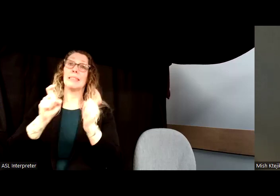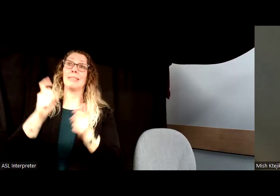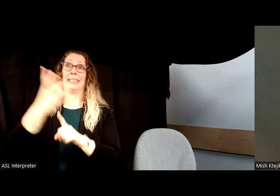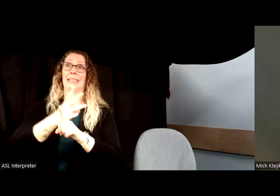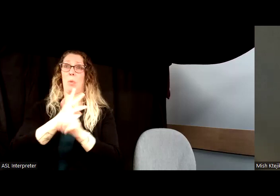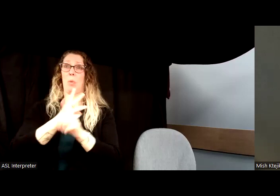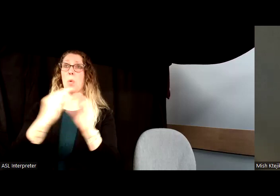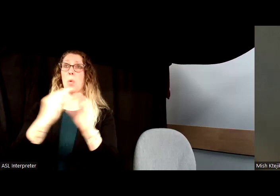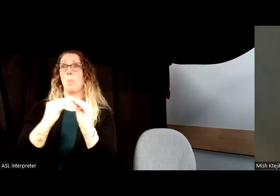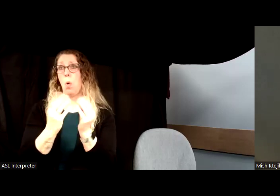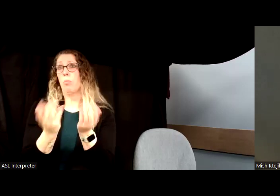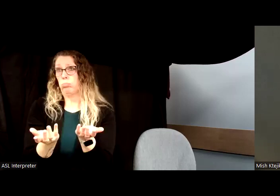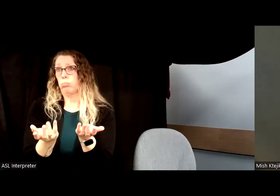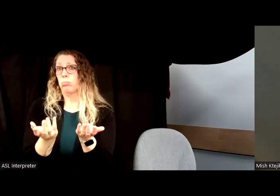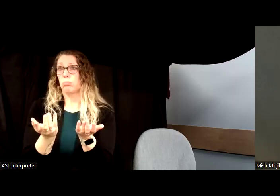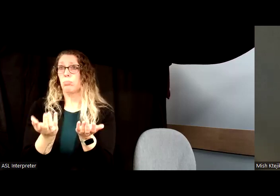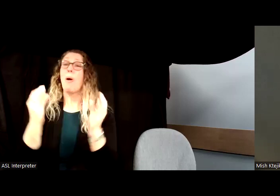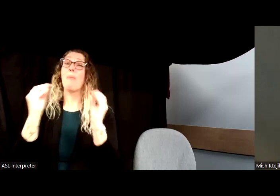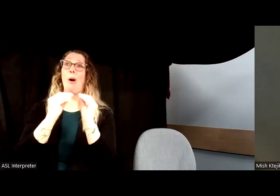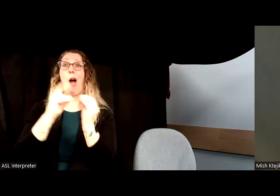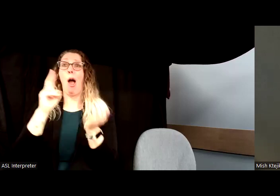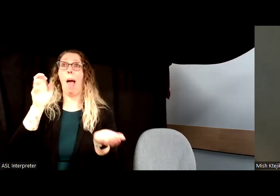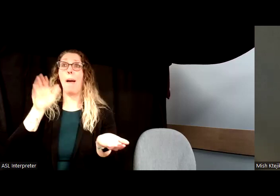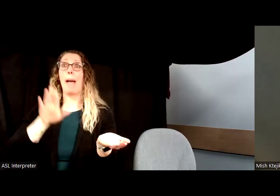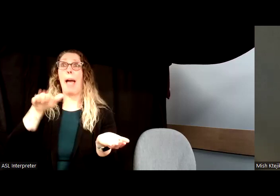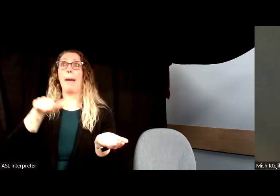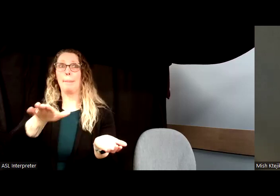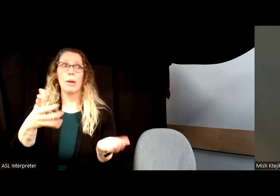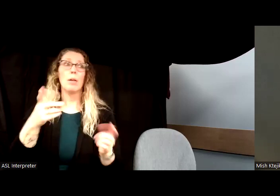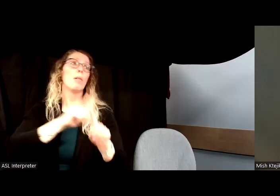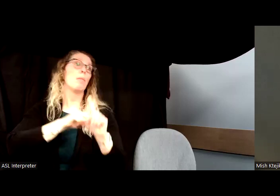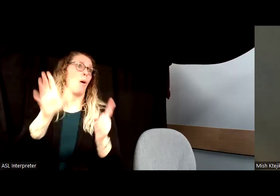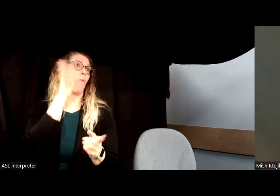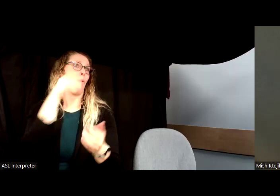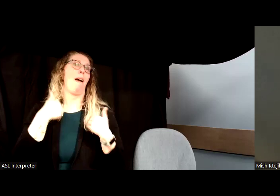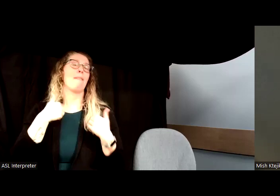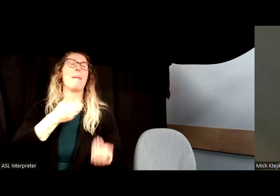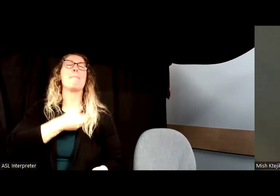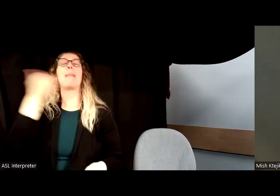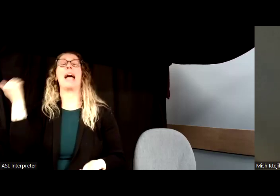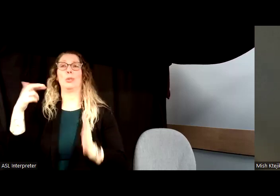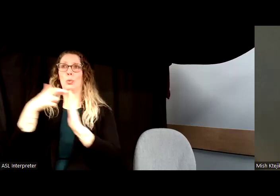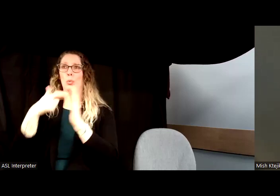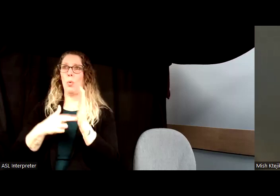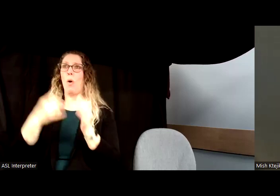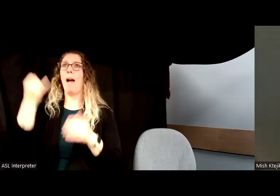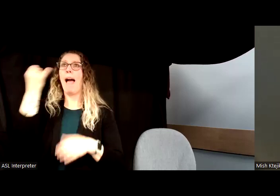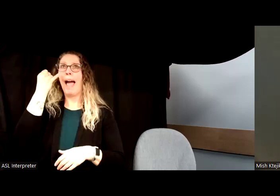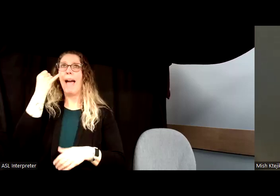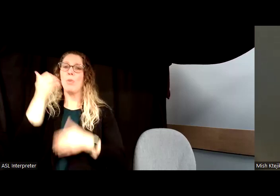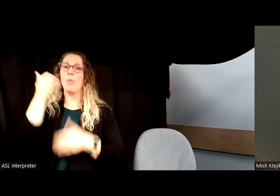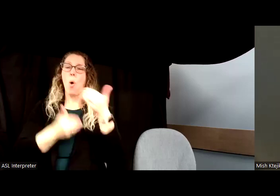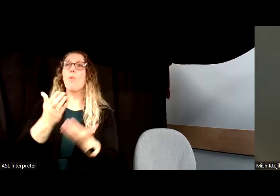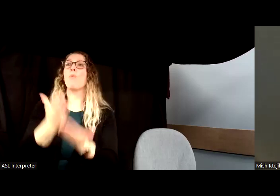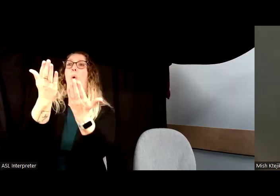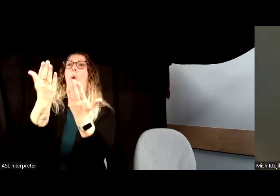I mean, there would be more bumps, but you would get the best set of rules if you went through the proposed process